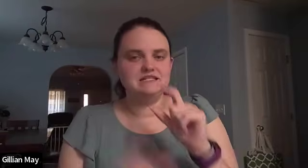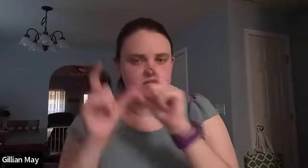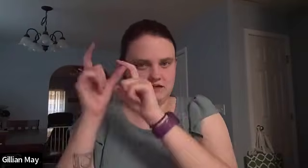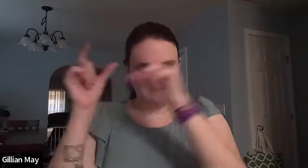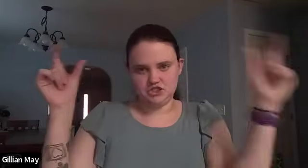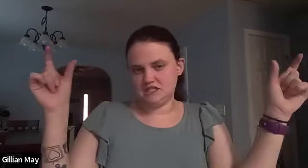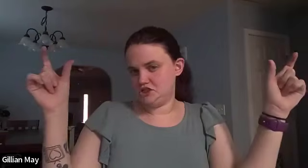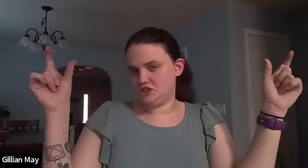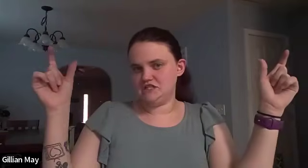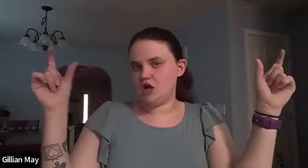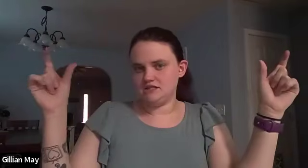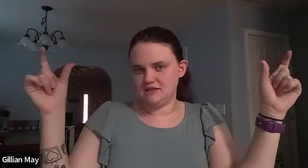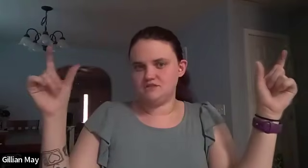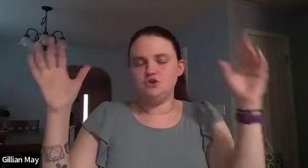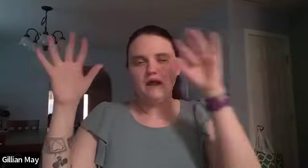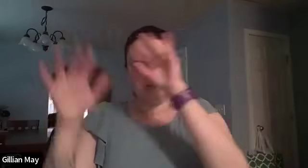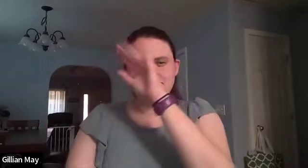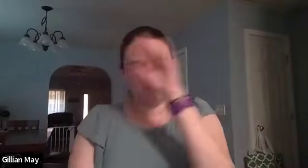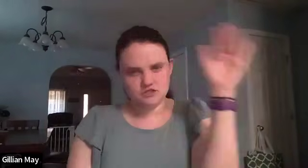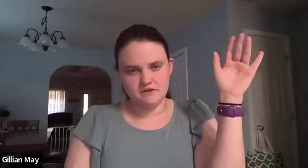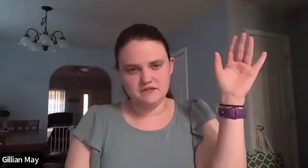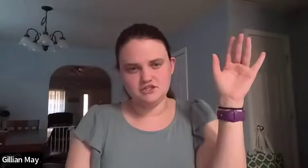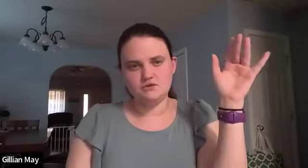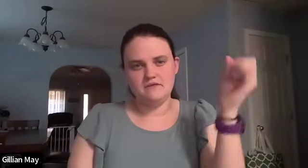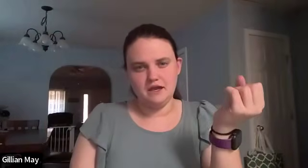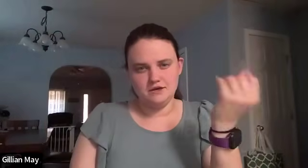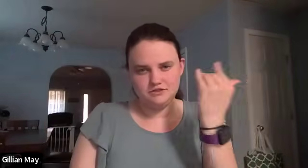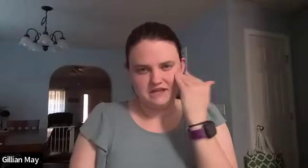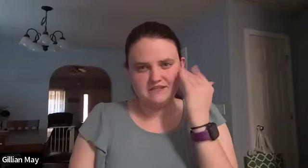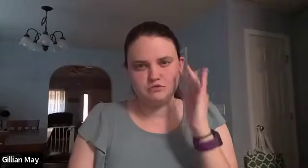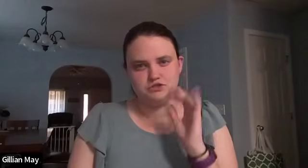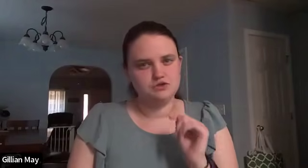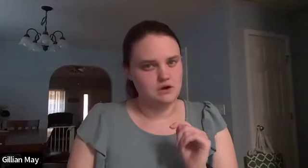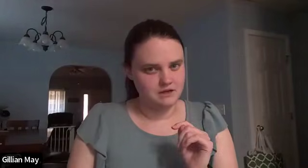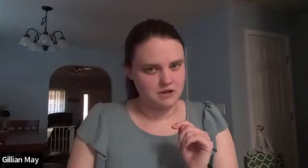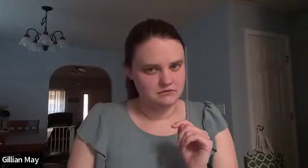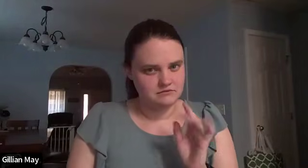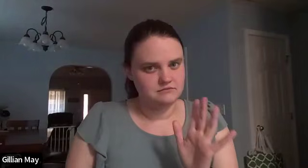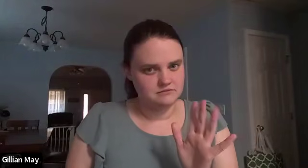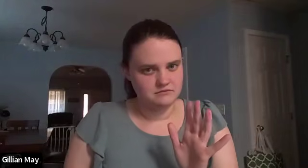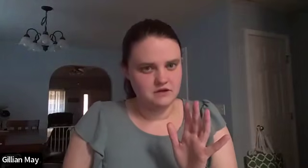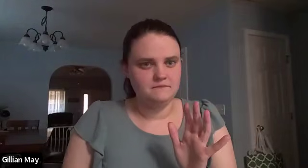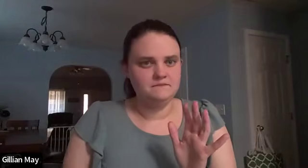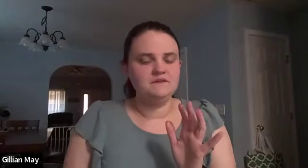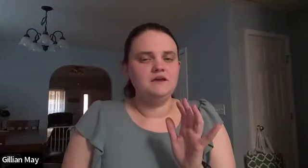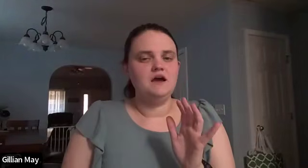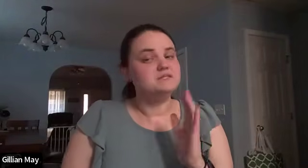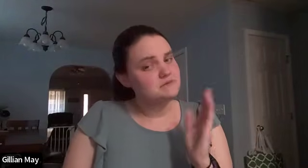is just a concept. So you have to fingerspell things so that they understand that's what you're talking about. Okay.